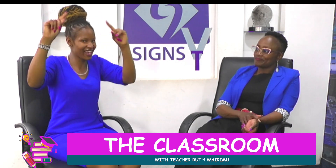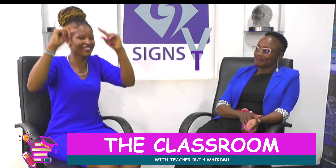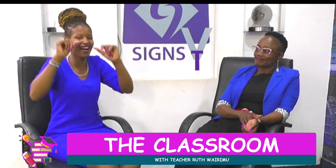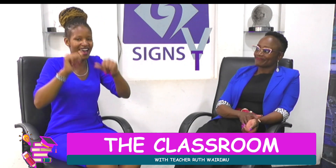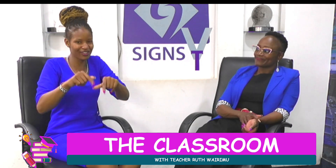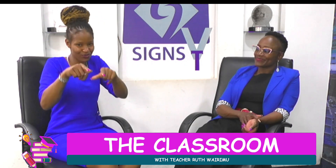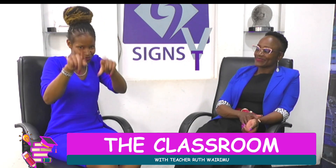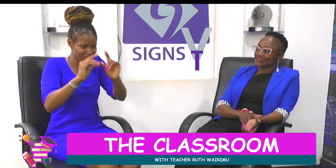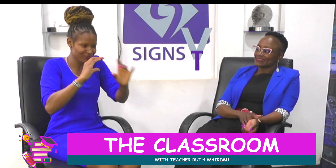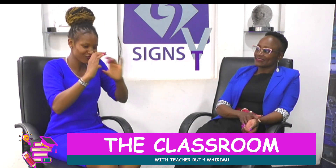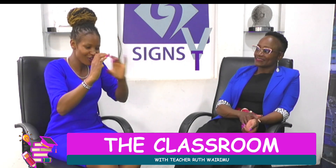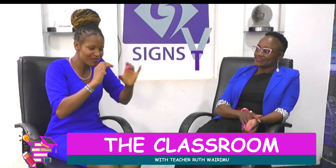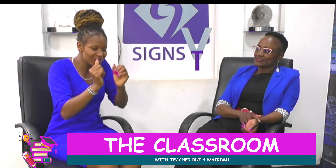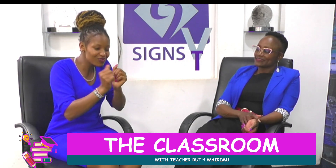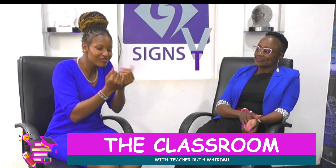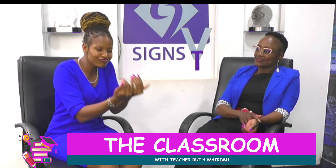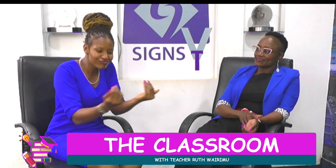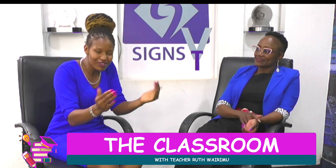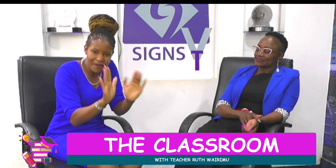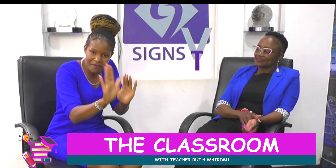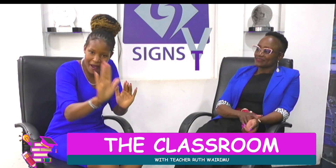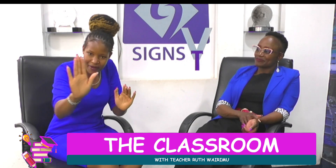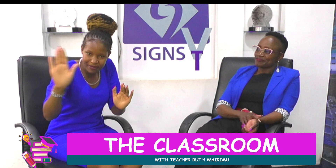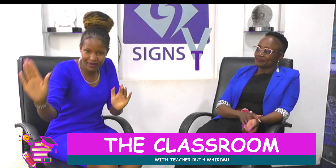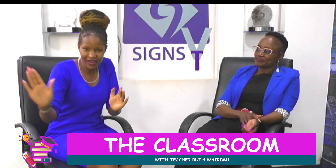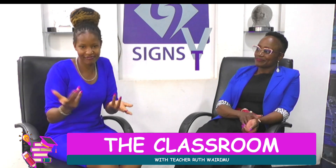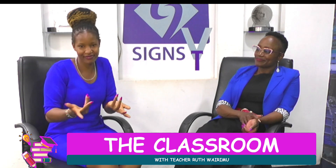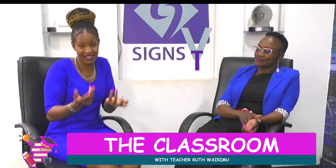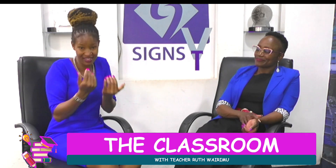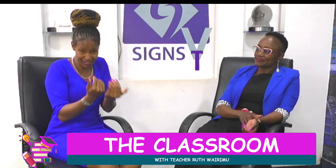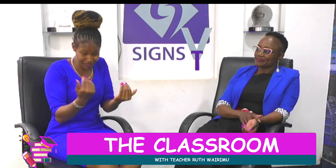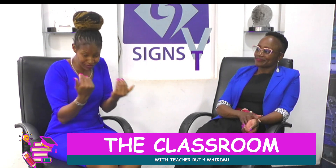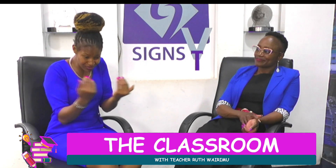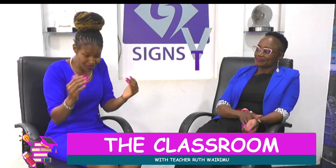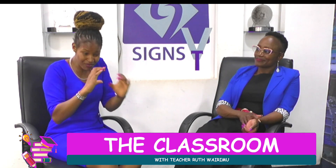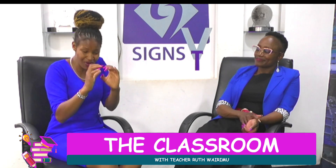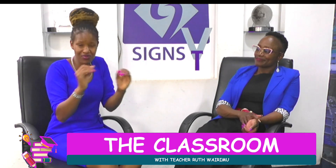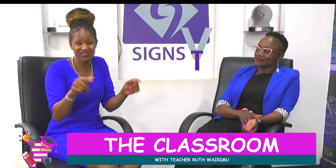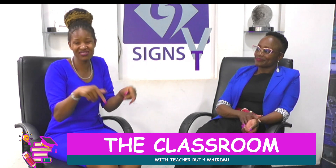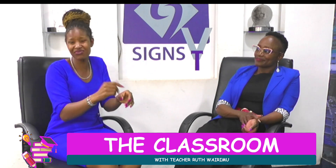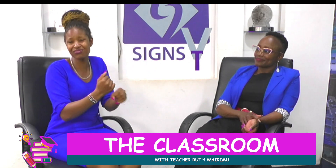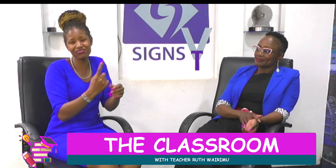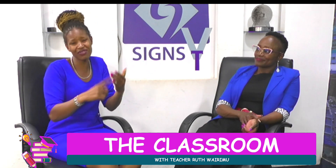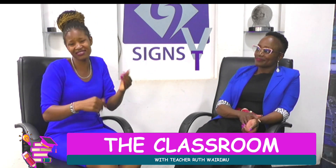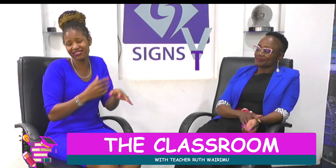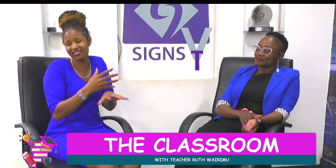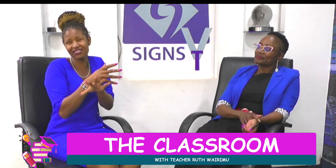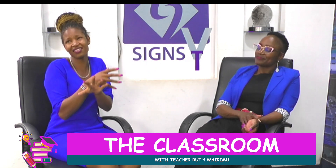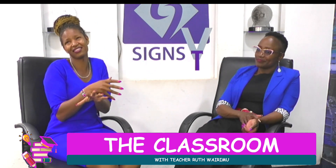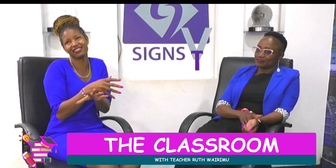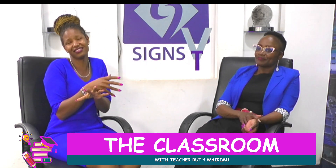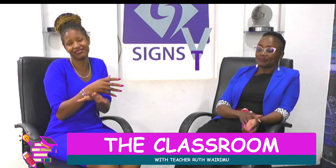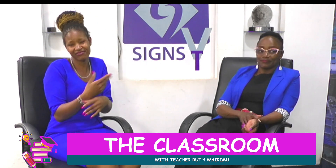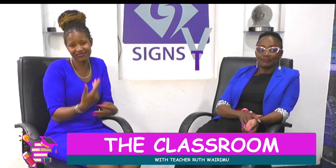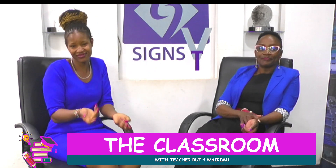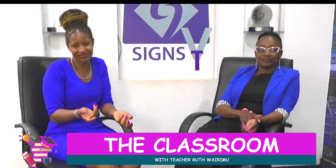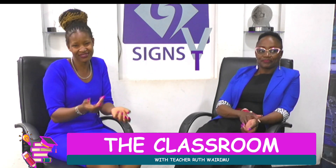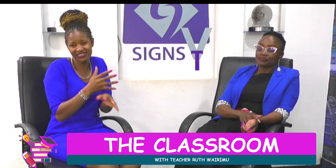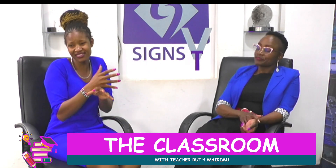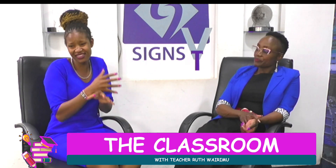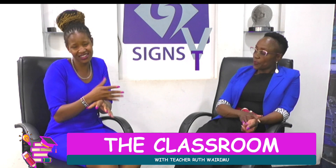can try as well, and I know you can succeed to be able to communicate with your own children who are deaf. Because you see, when